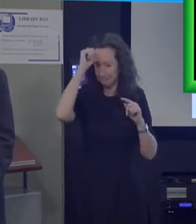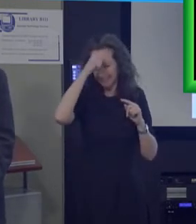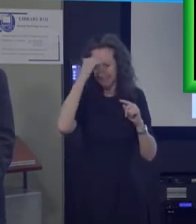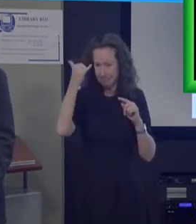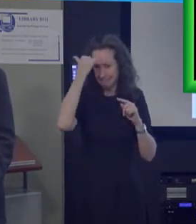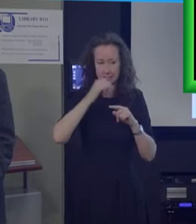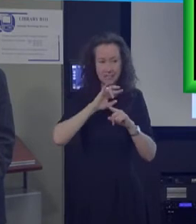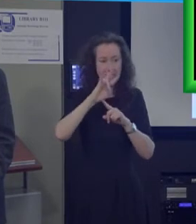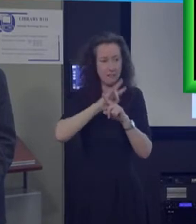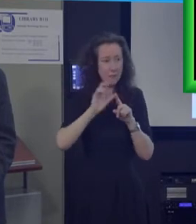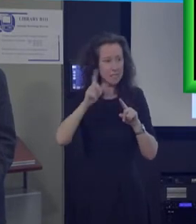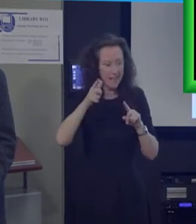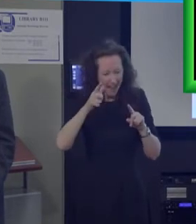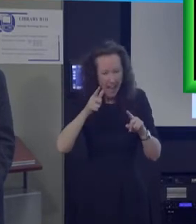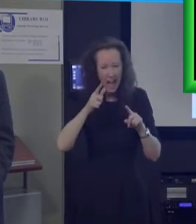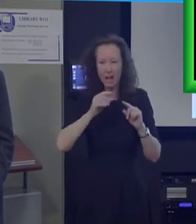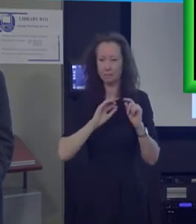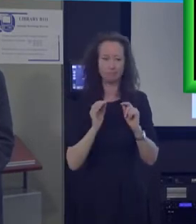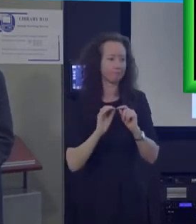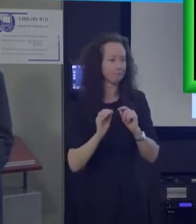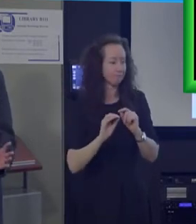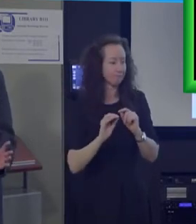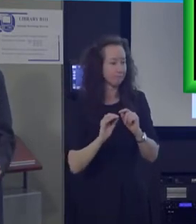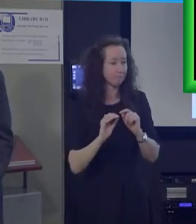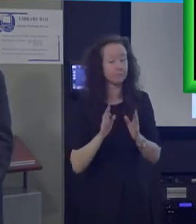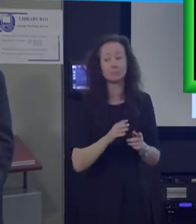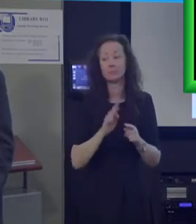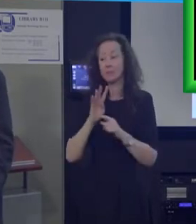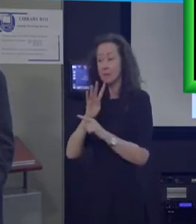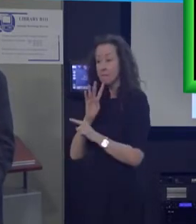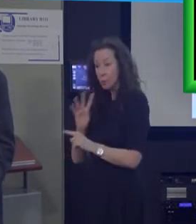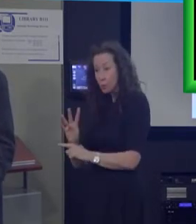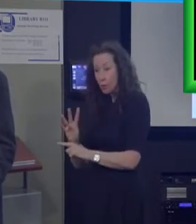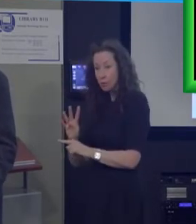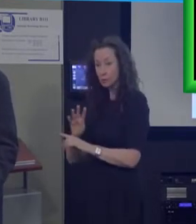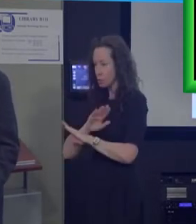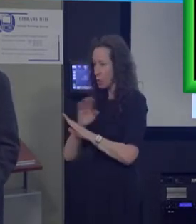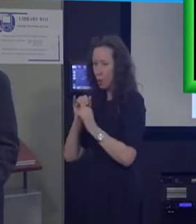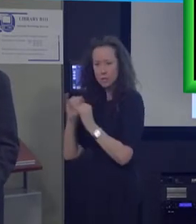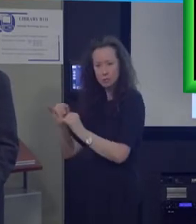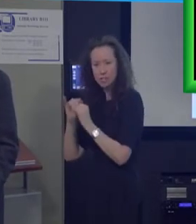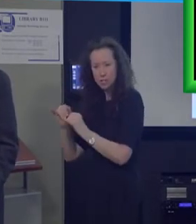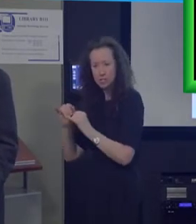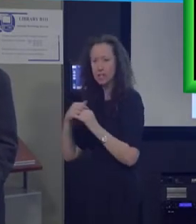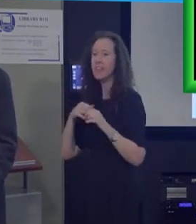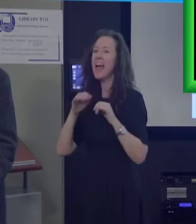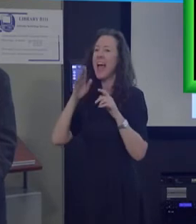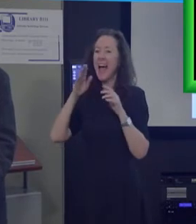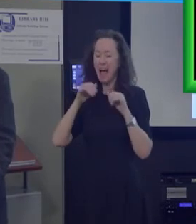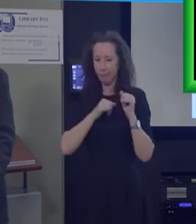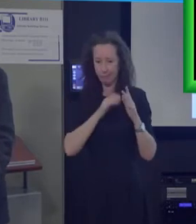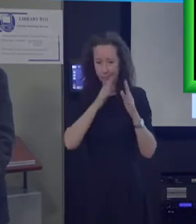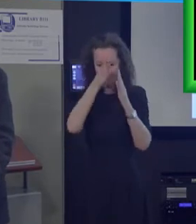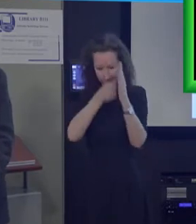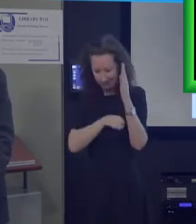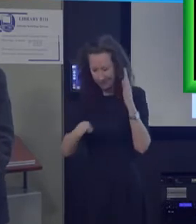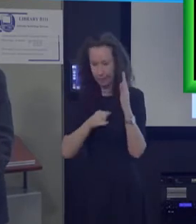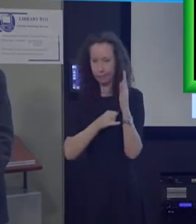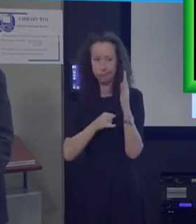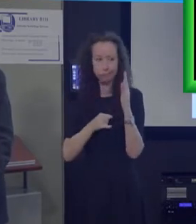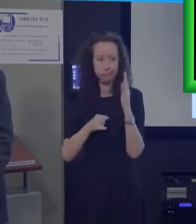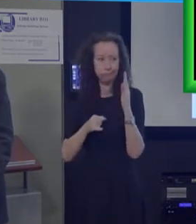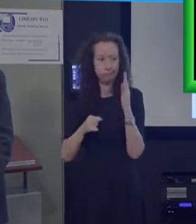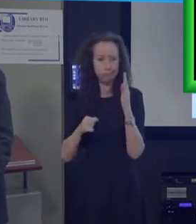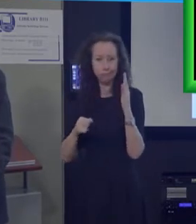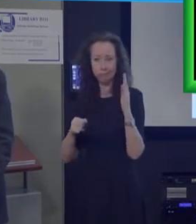later. And the uninstructed 4-year-olds, as you can see, they never get off the action bottom.